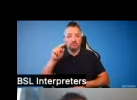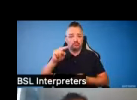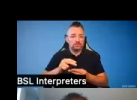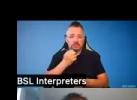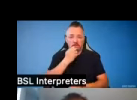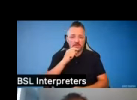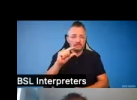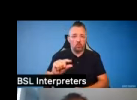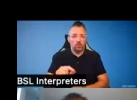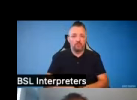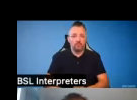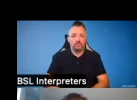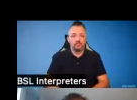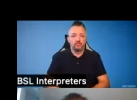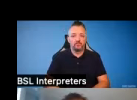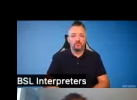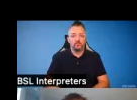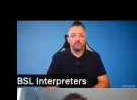slide.